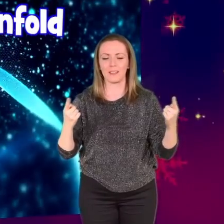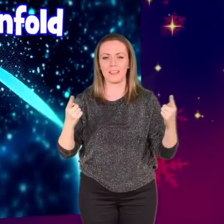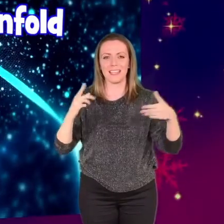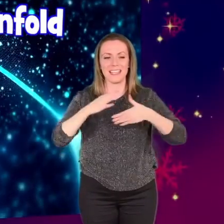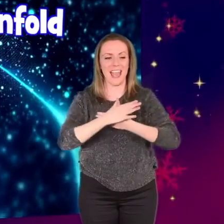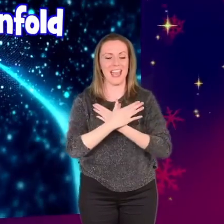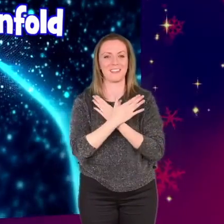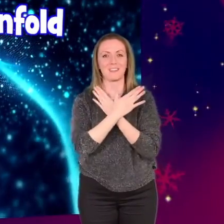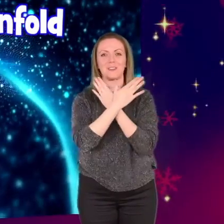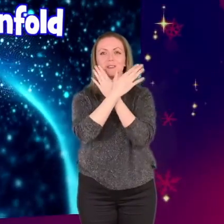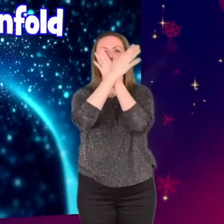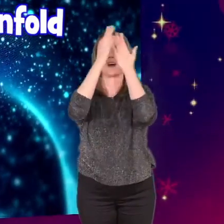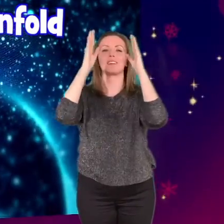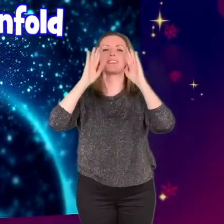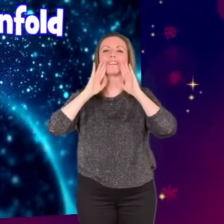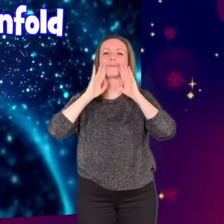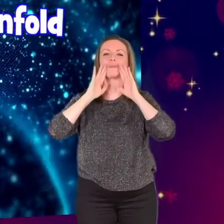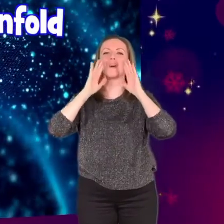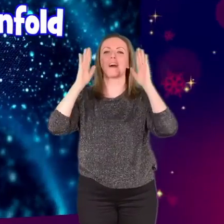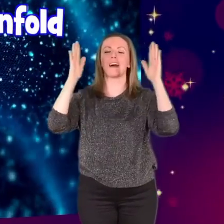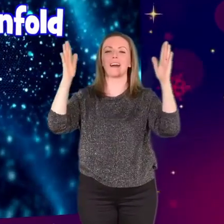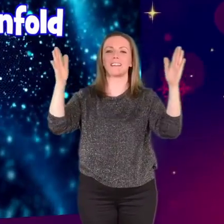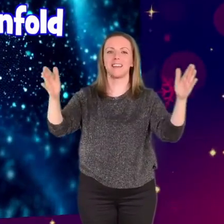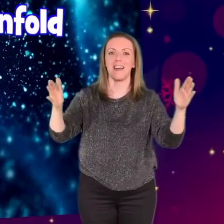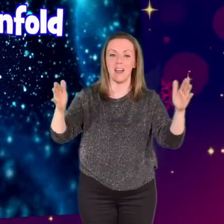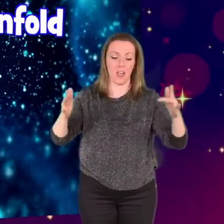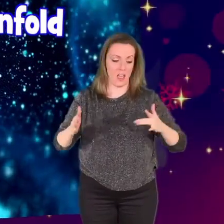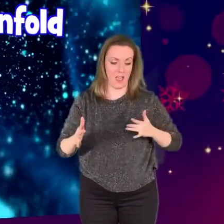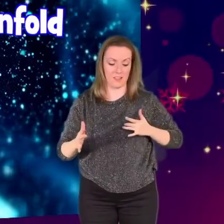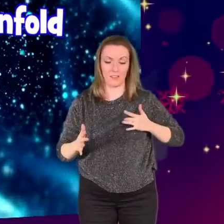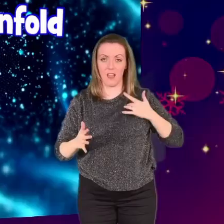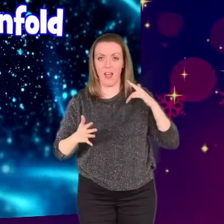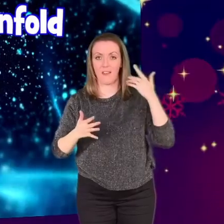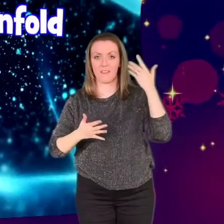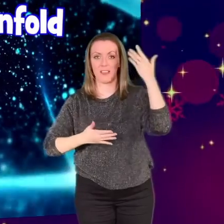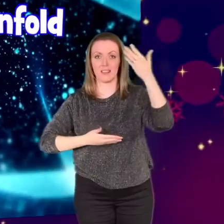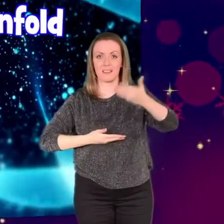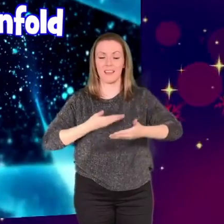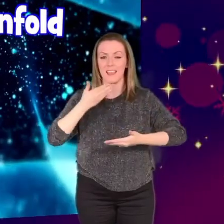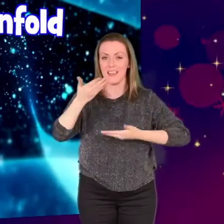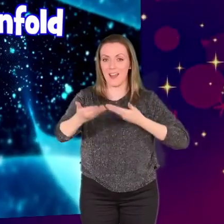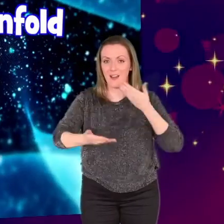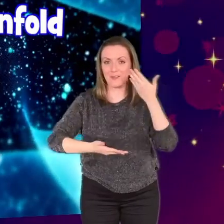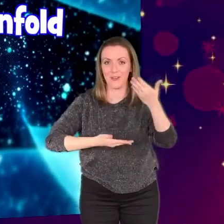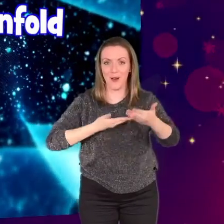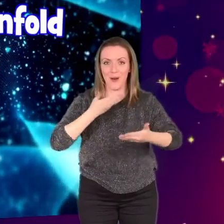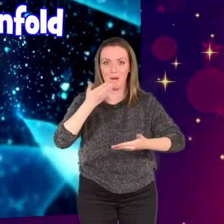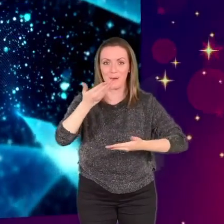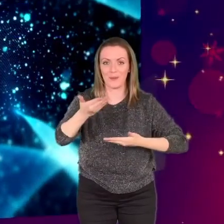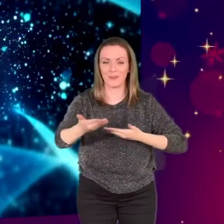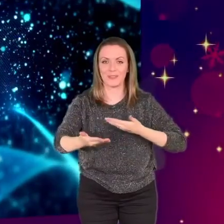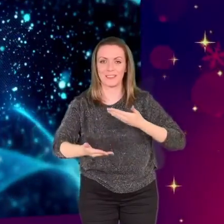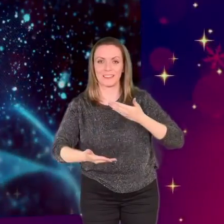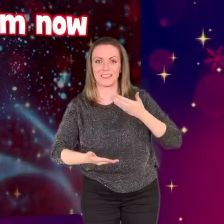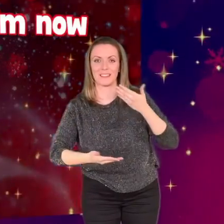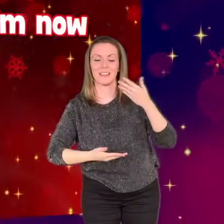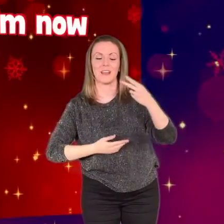and the angels watched in wonder as his life it did unfold